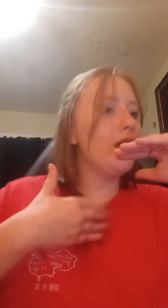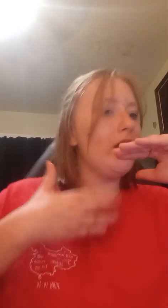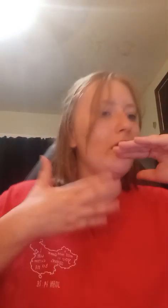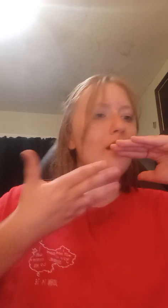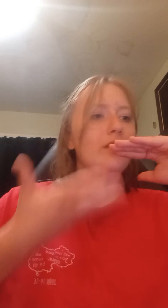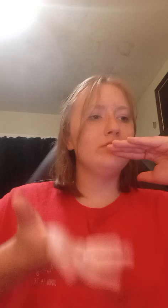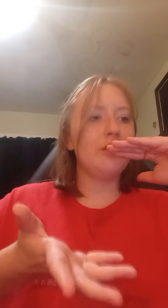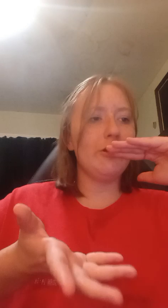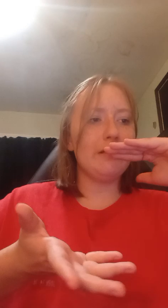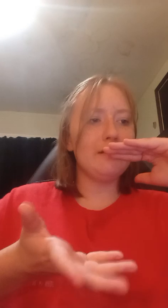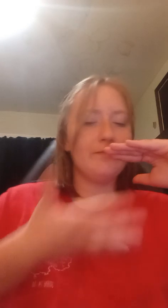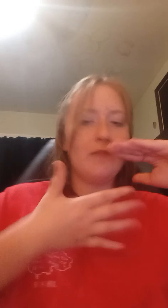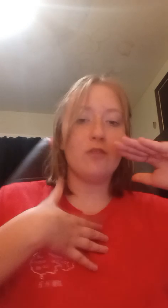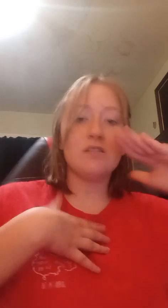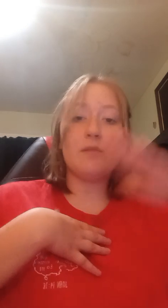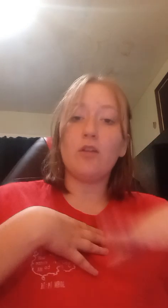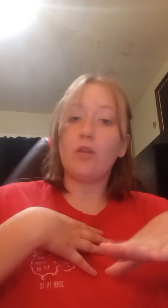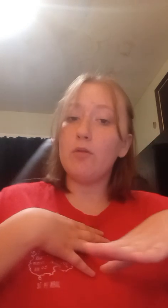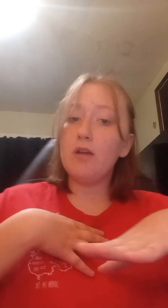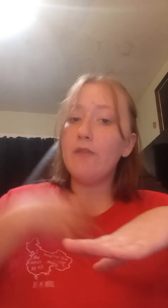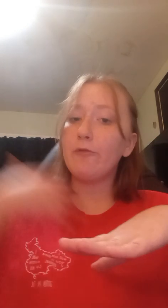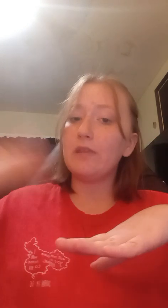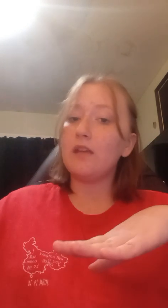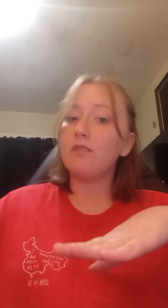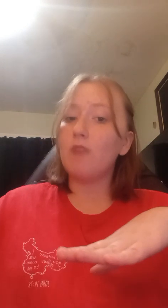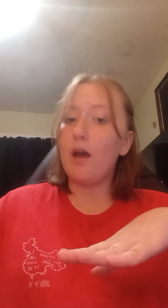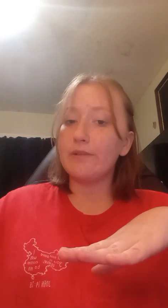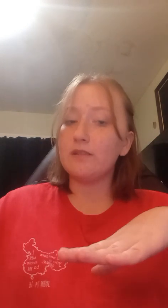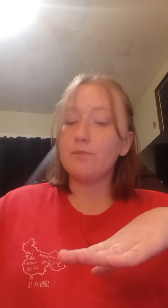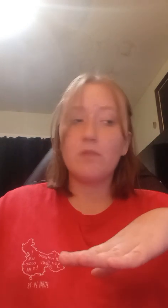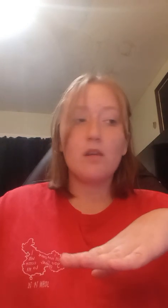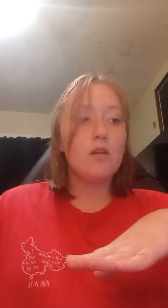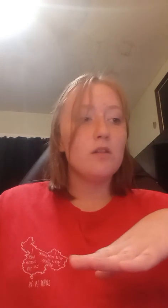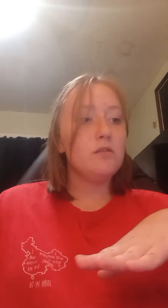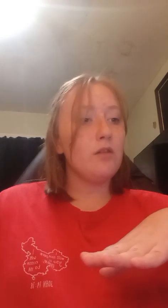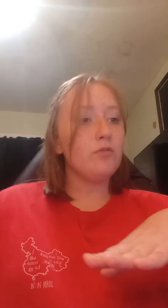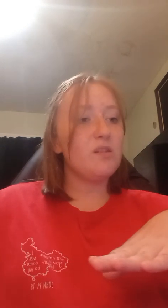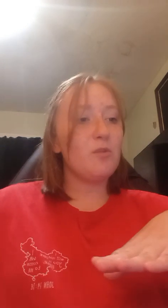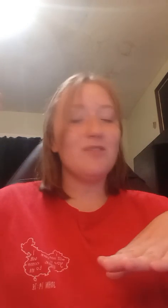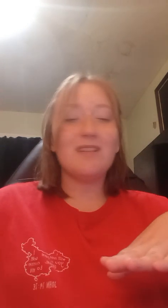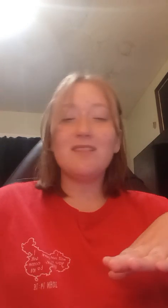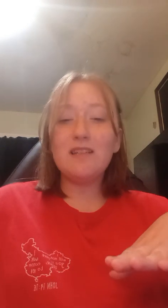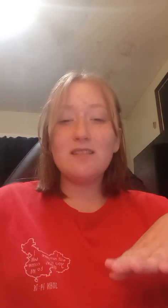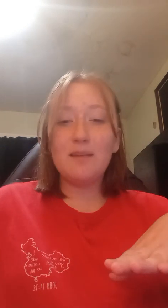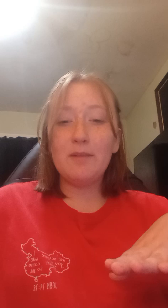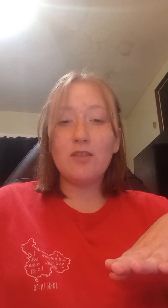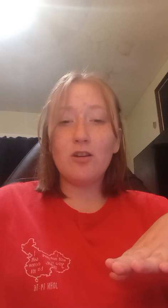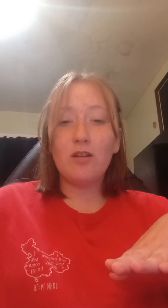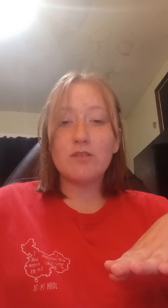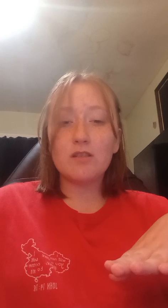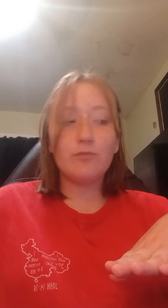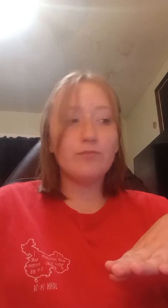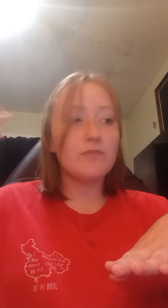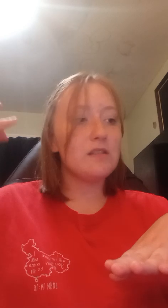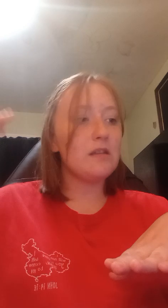and curious. Now, somebody on the lower half, we think opposite. So, someone who doesn't like stepping out their comfort zone, someone